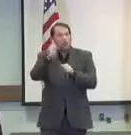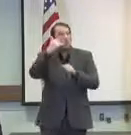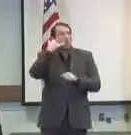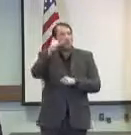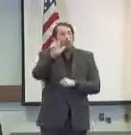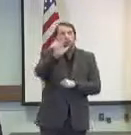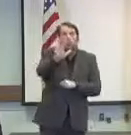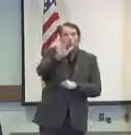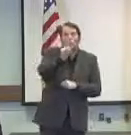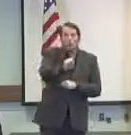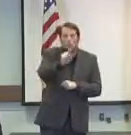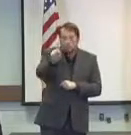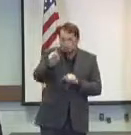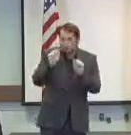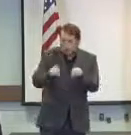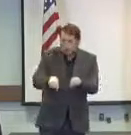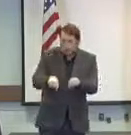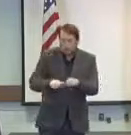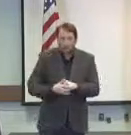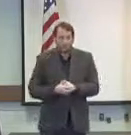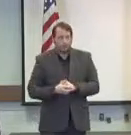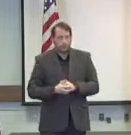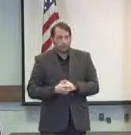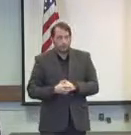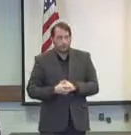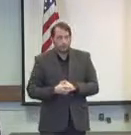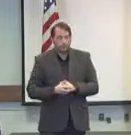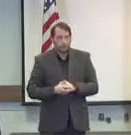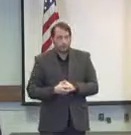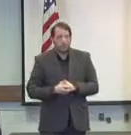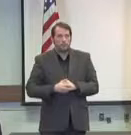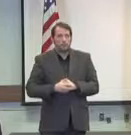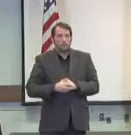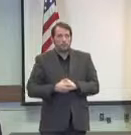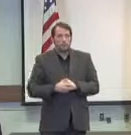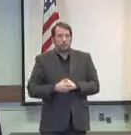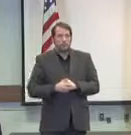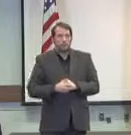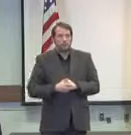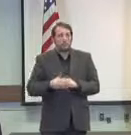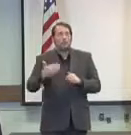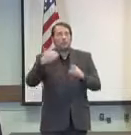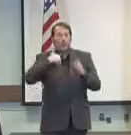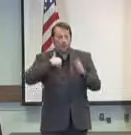to 7 p.m. There's a restaurant guide for where you can pick up food,